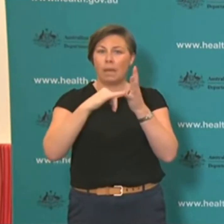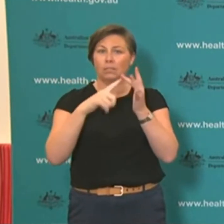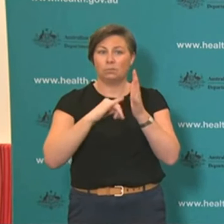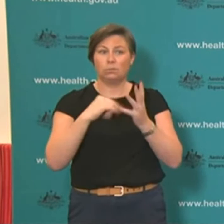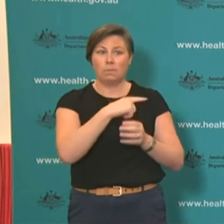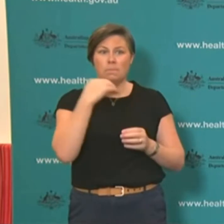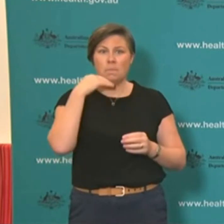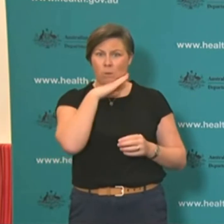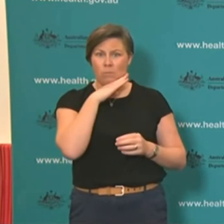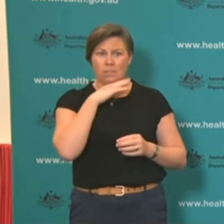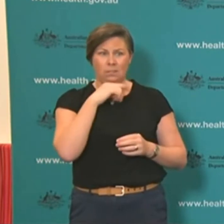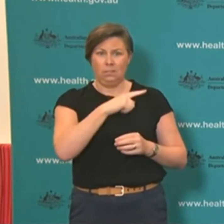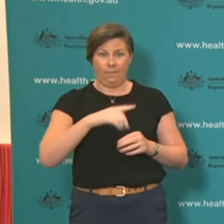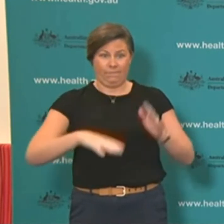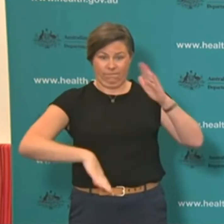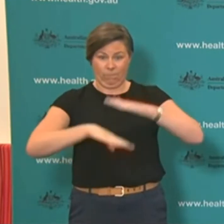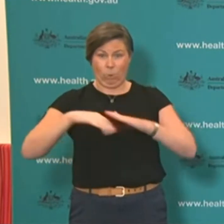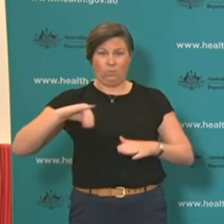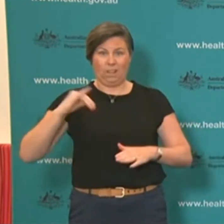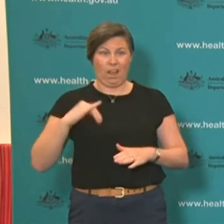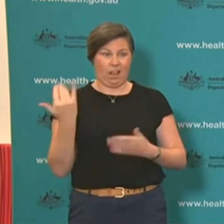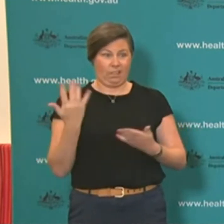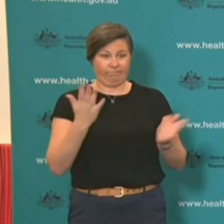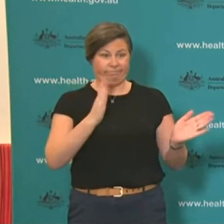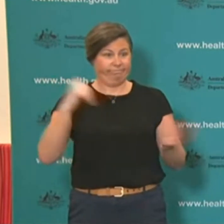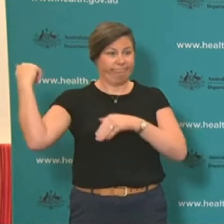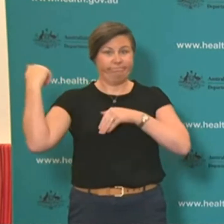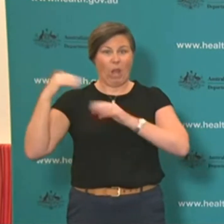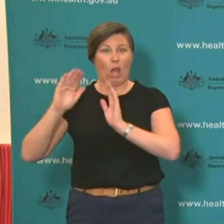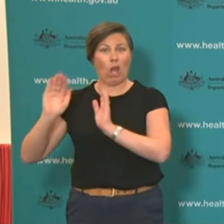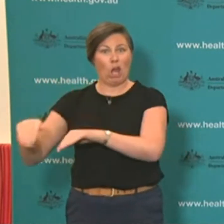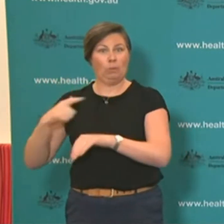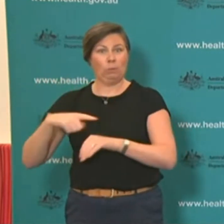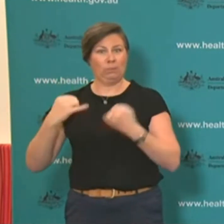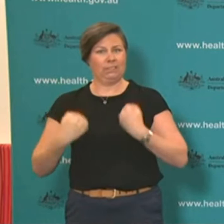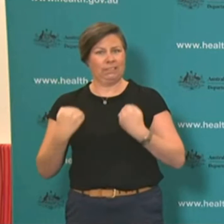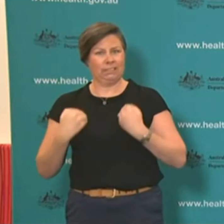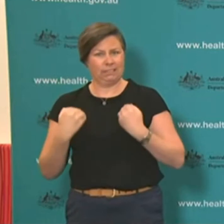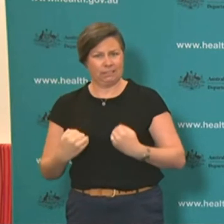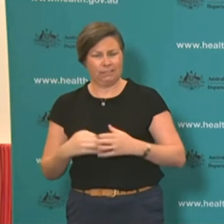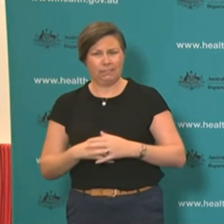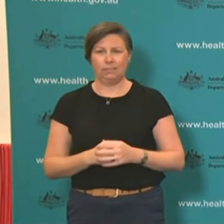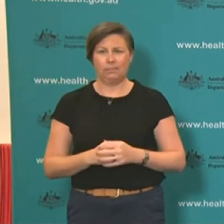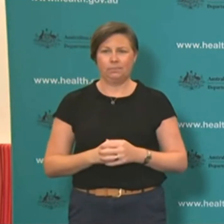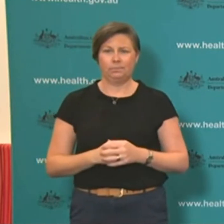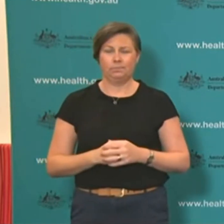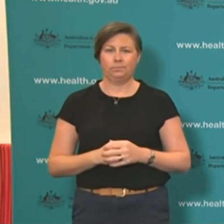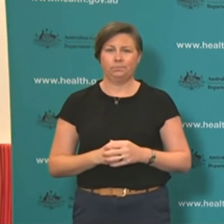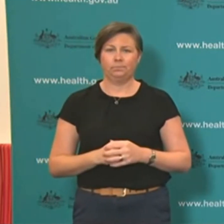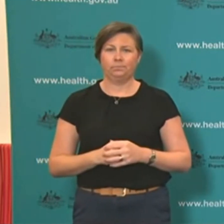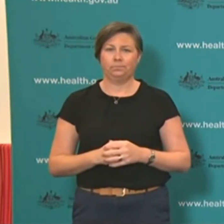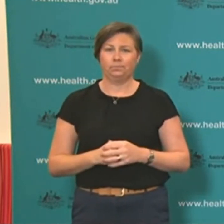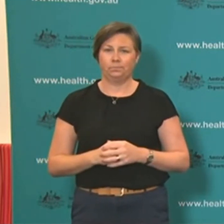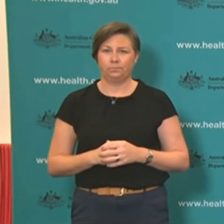updated, given that even though there was a surge capacity on offer from the Commonwealth, even the Prime Minister said they weren't expecting to